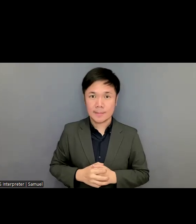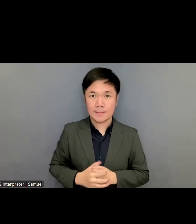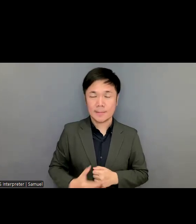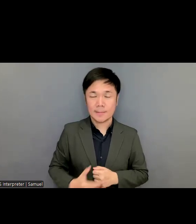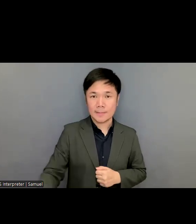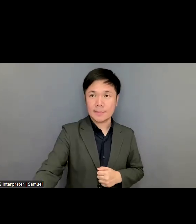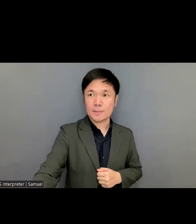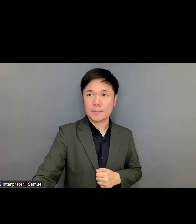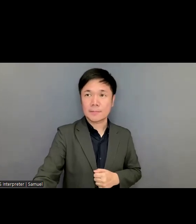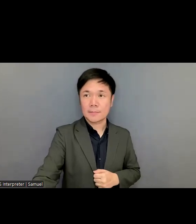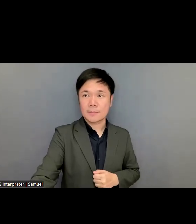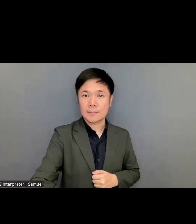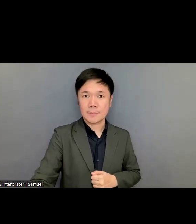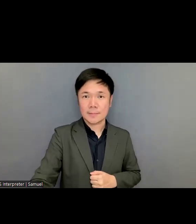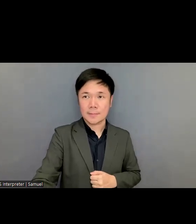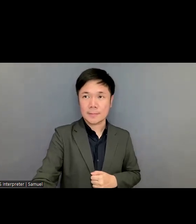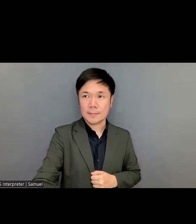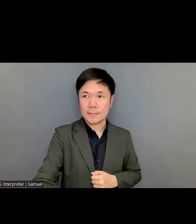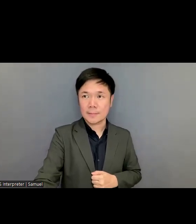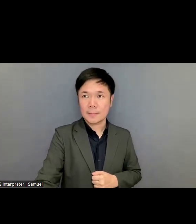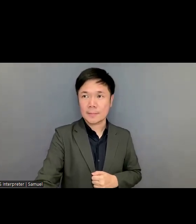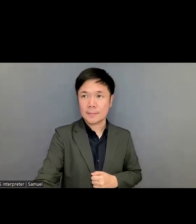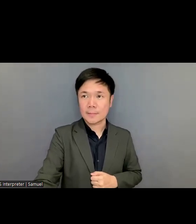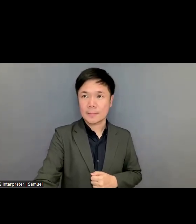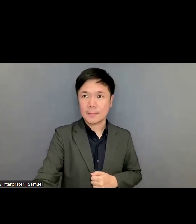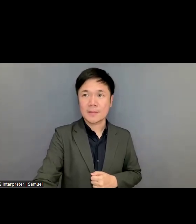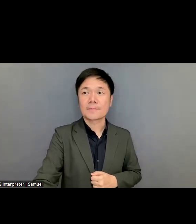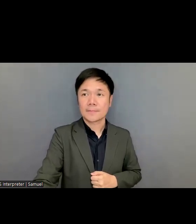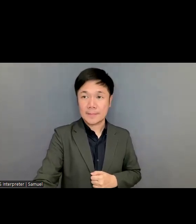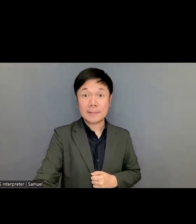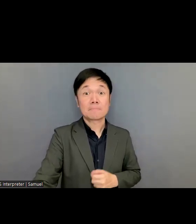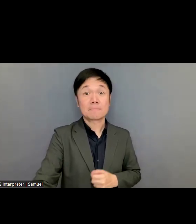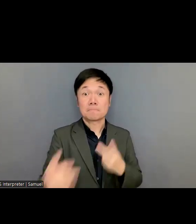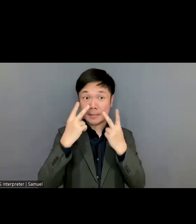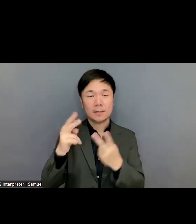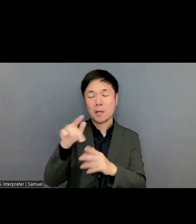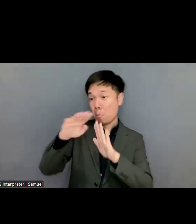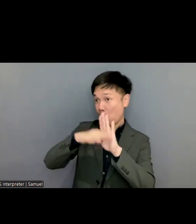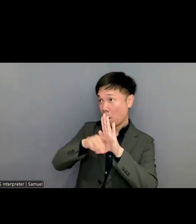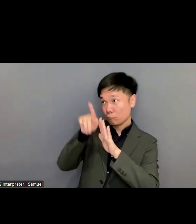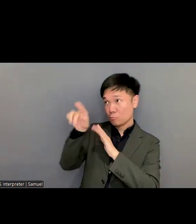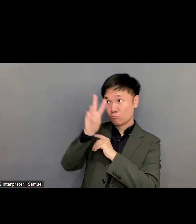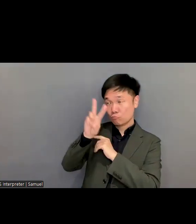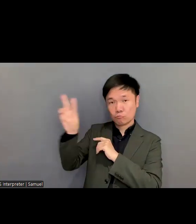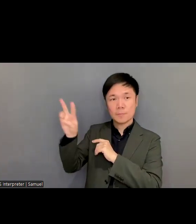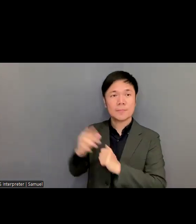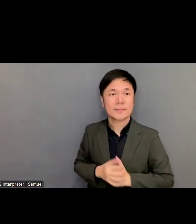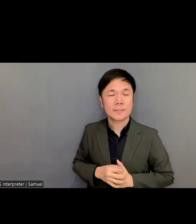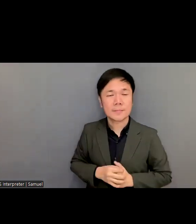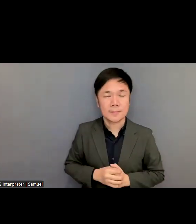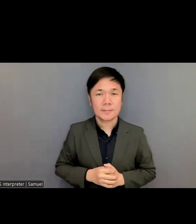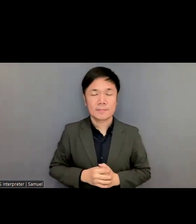The program is currently available online, and we